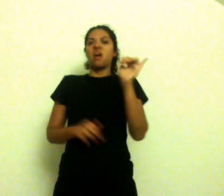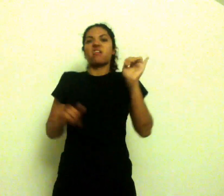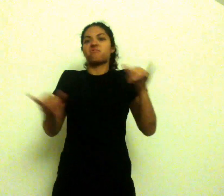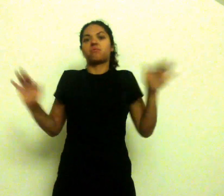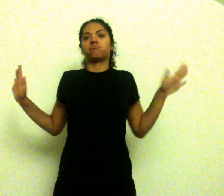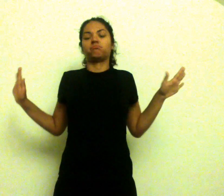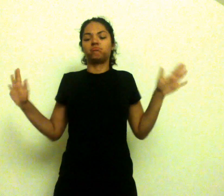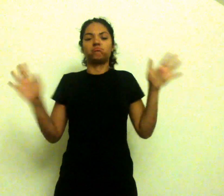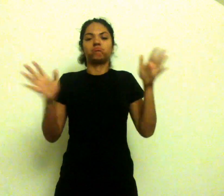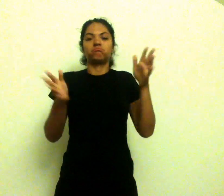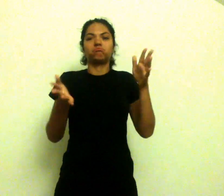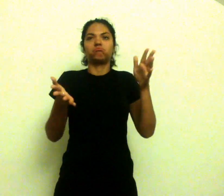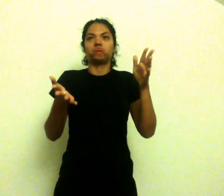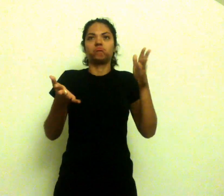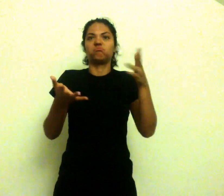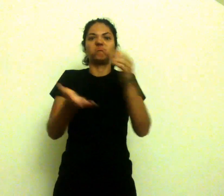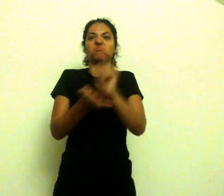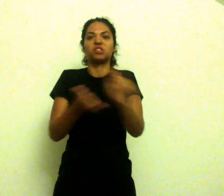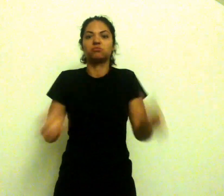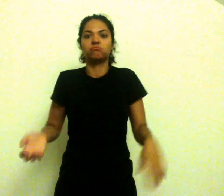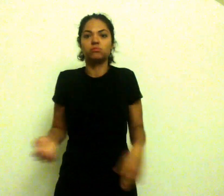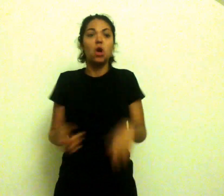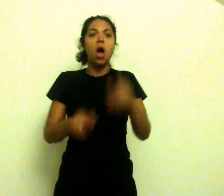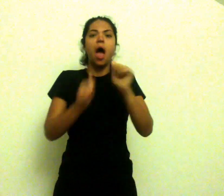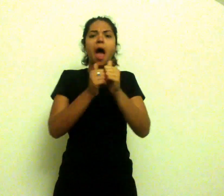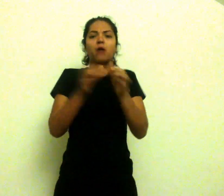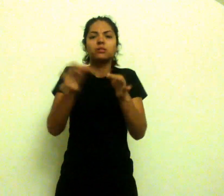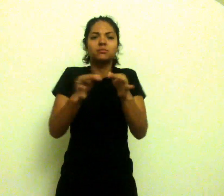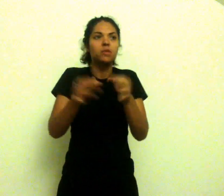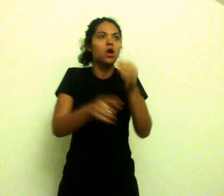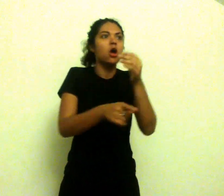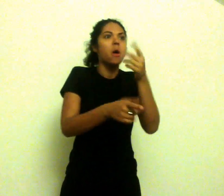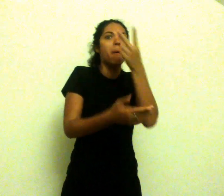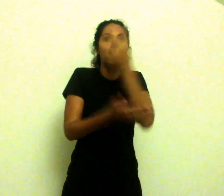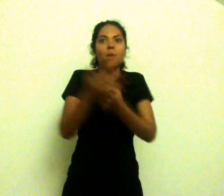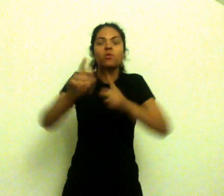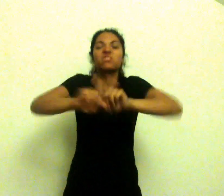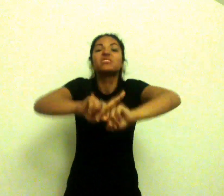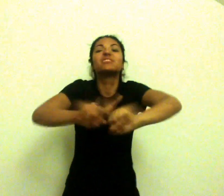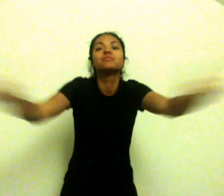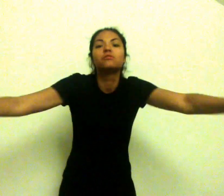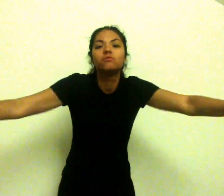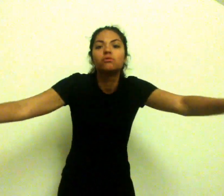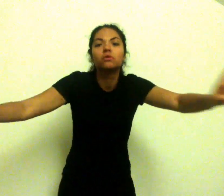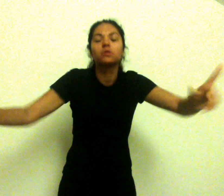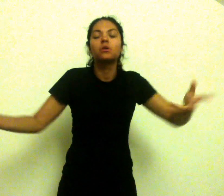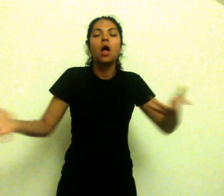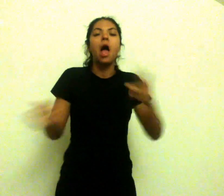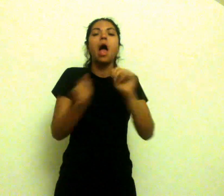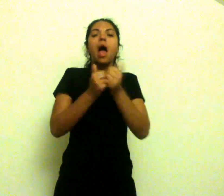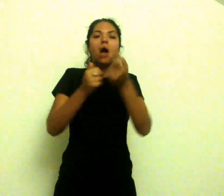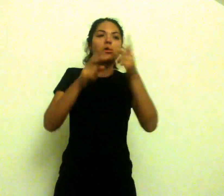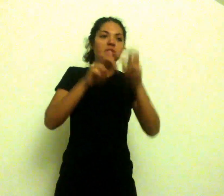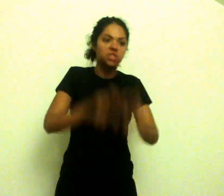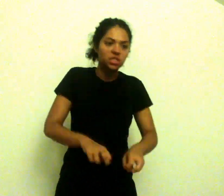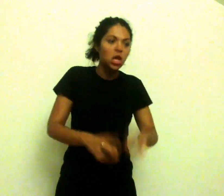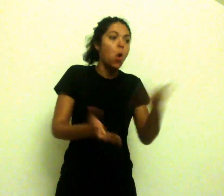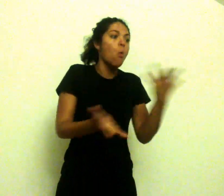differences between them without going through the whole process of evaluating what is truth and what is false? But I recall a couple